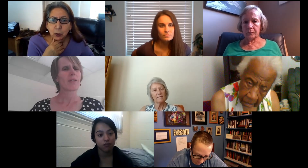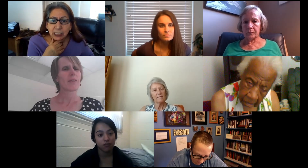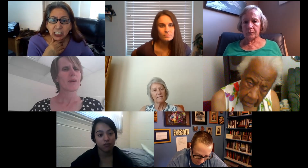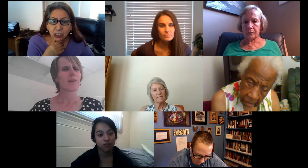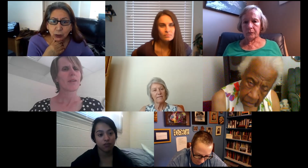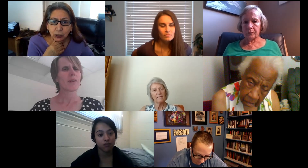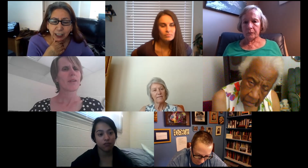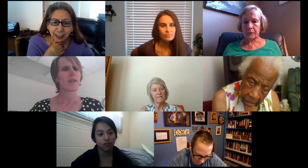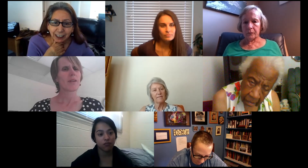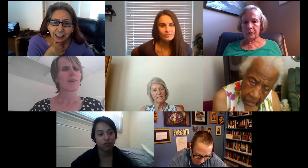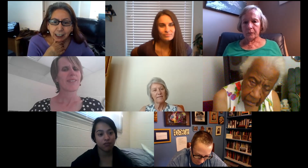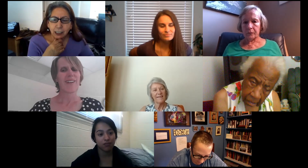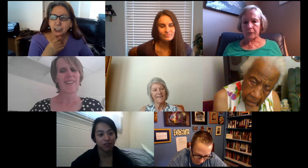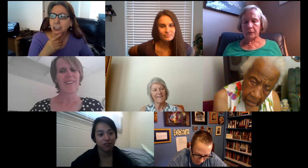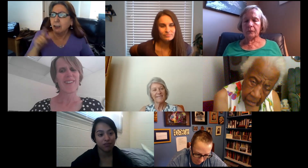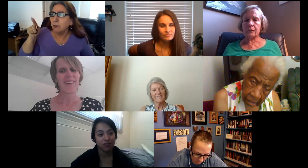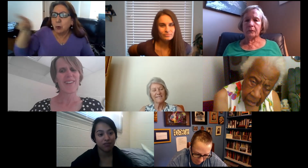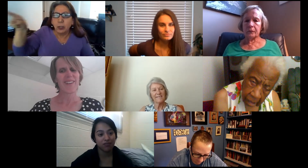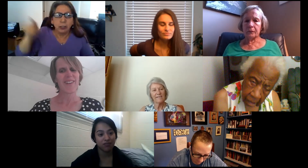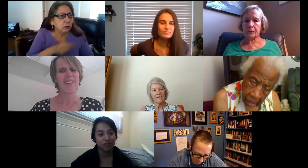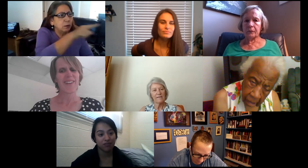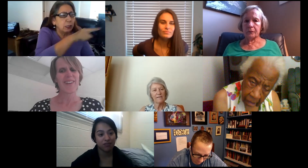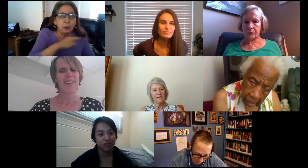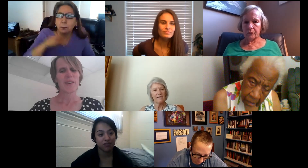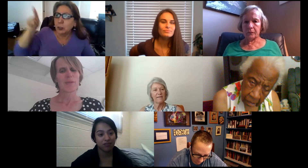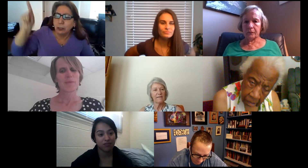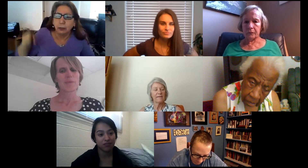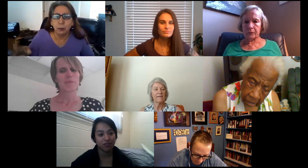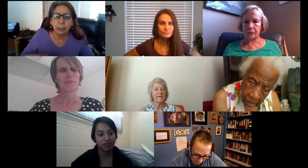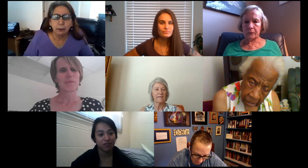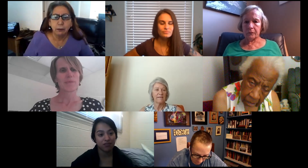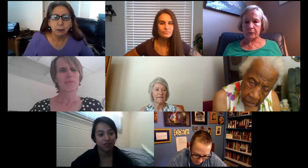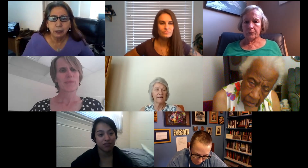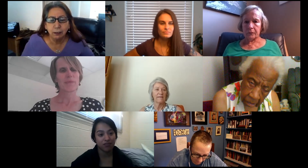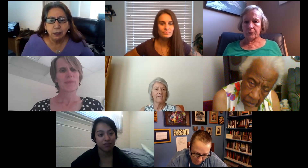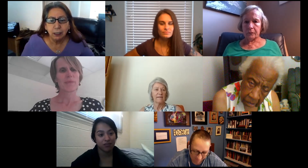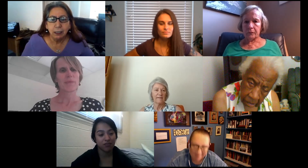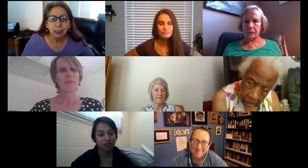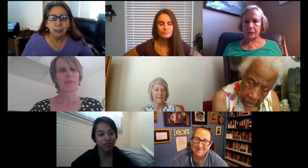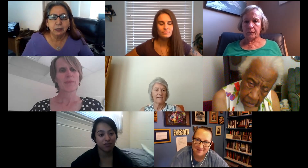using gestures. She said, oh, point over there, point here, point there, you know, and